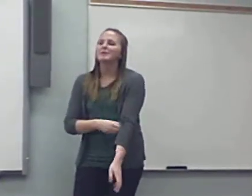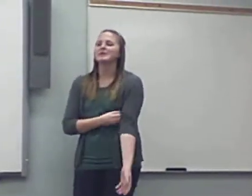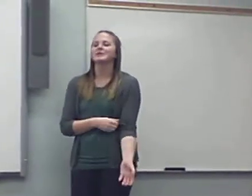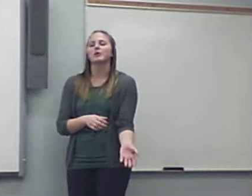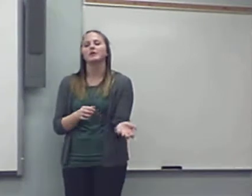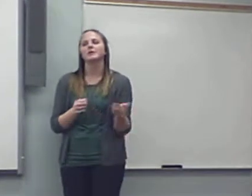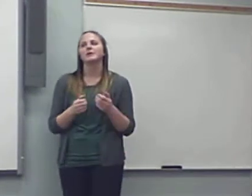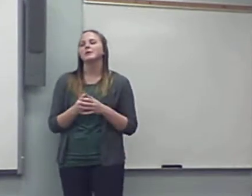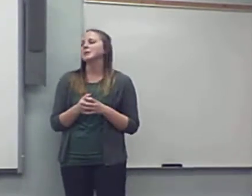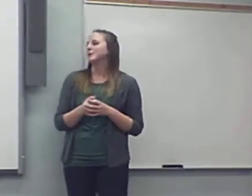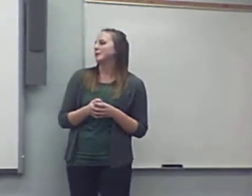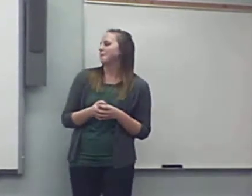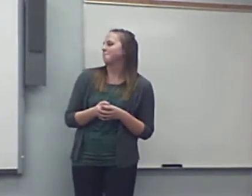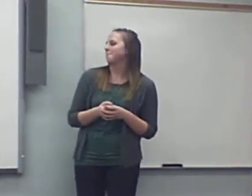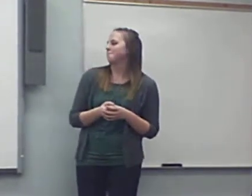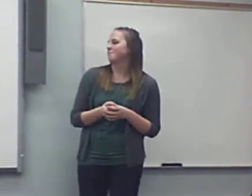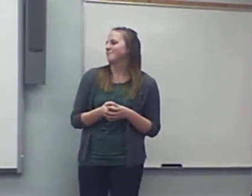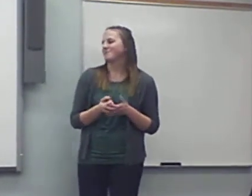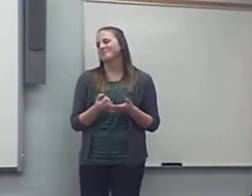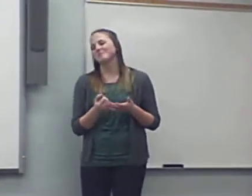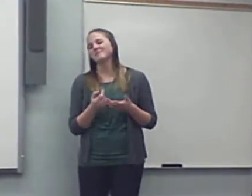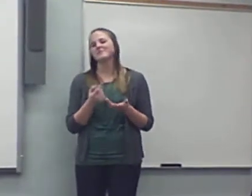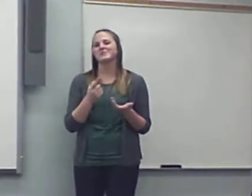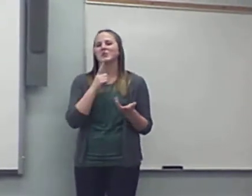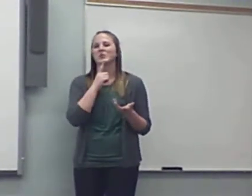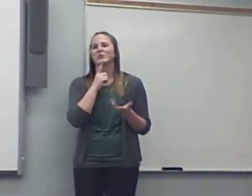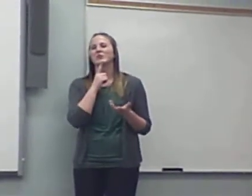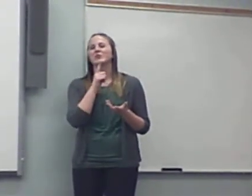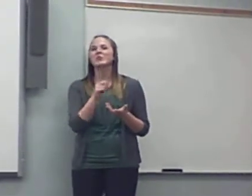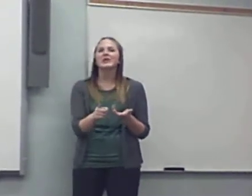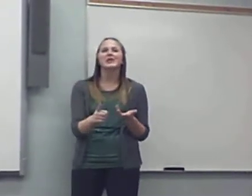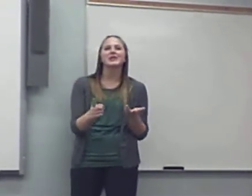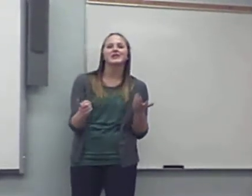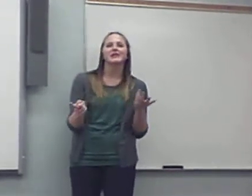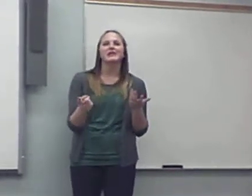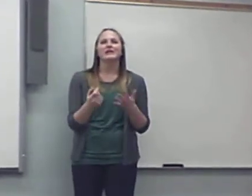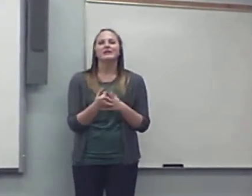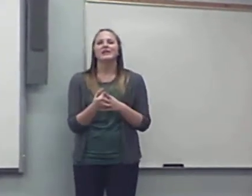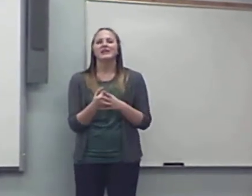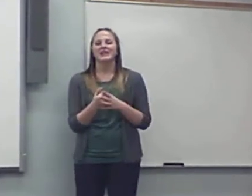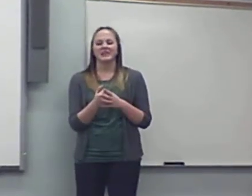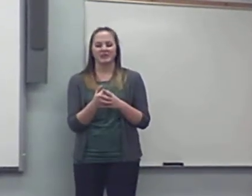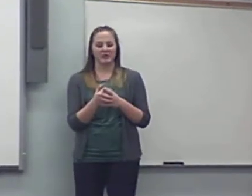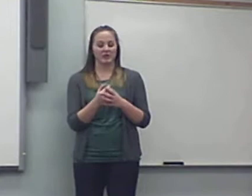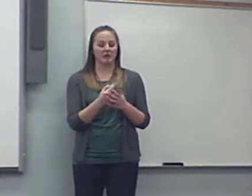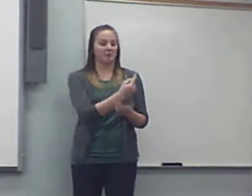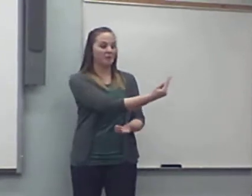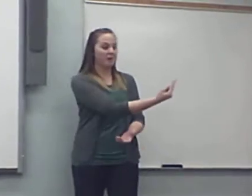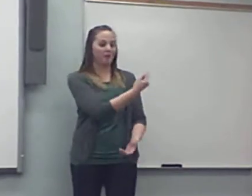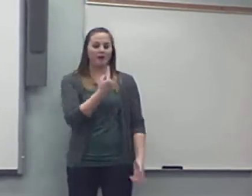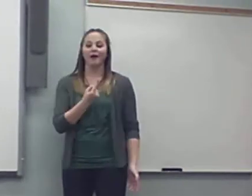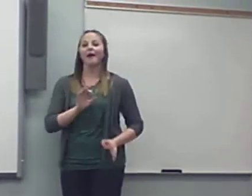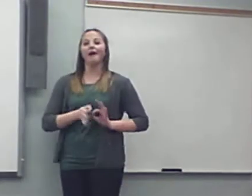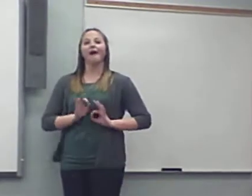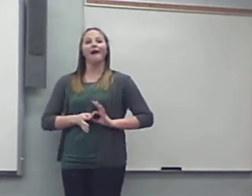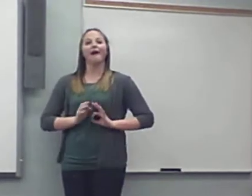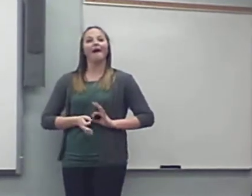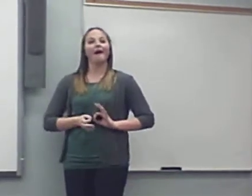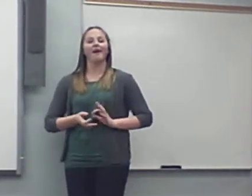interpreting. But unfortunately, by and large, those particular people who were signing in church really did not have